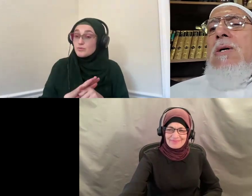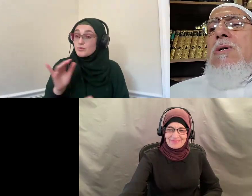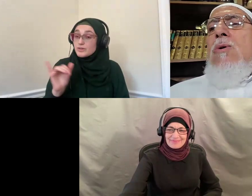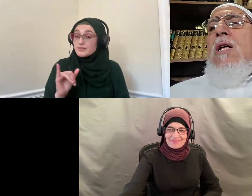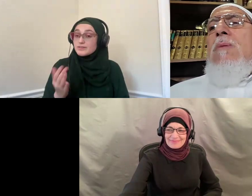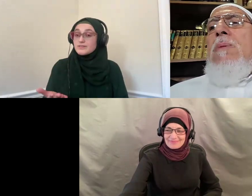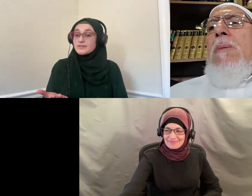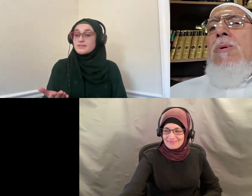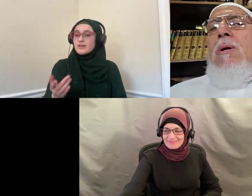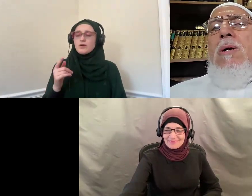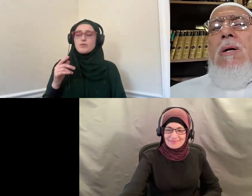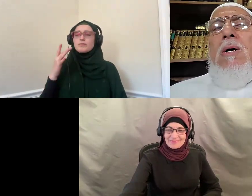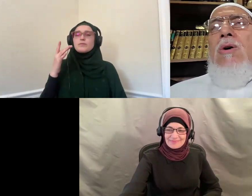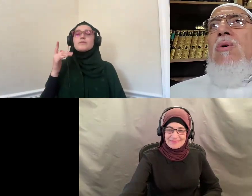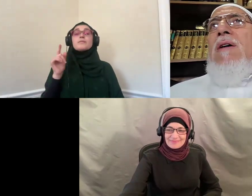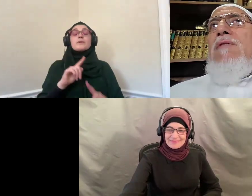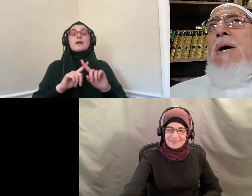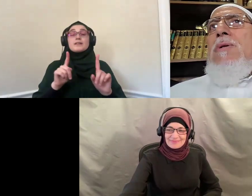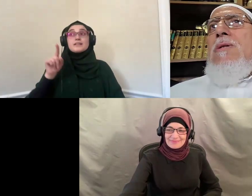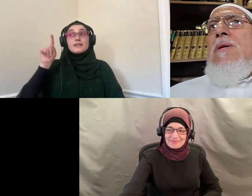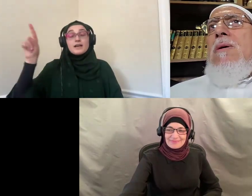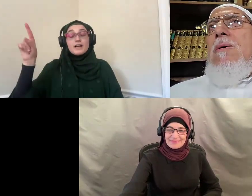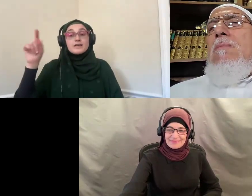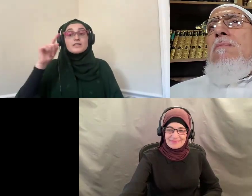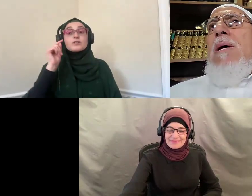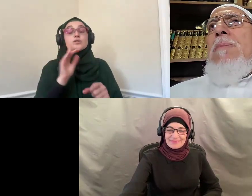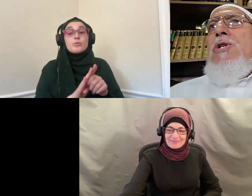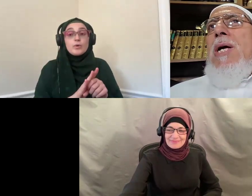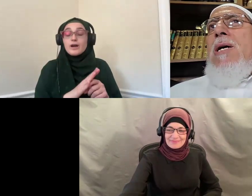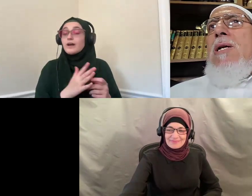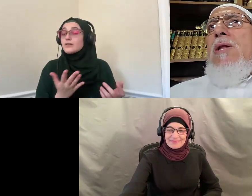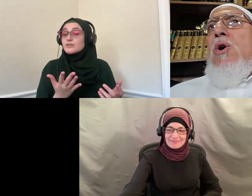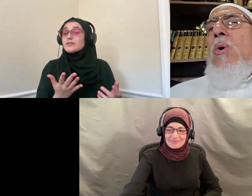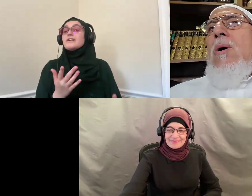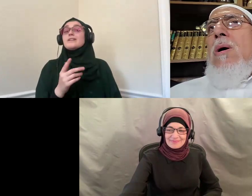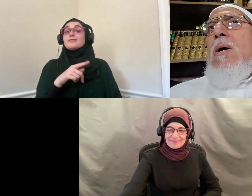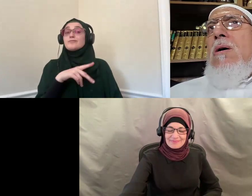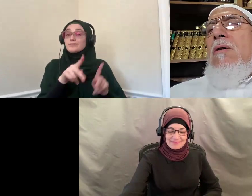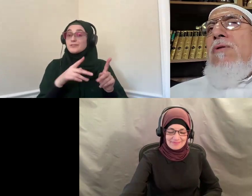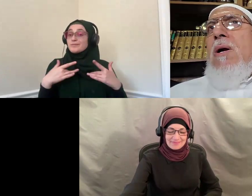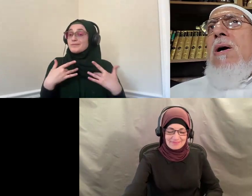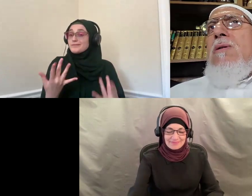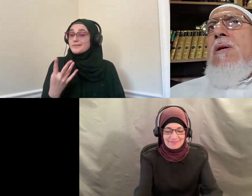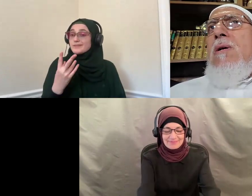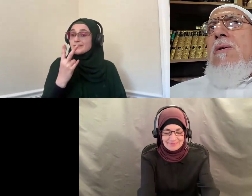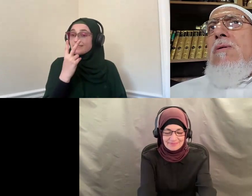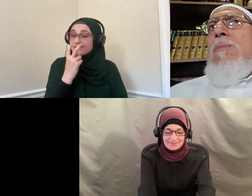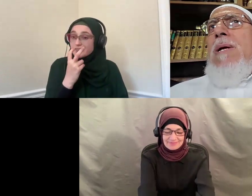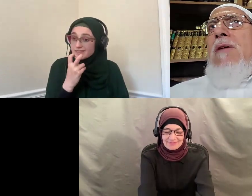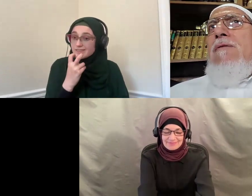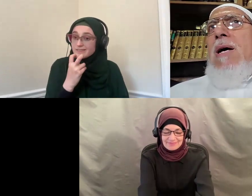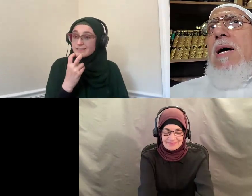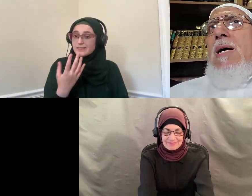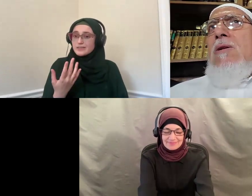swears so that people who have doubts may be shaken at the core of their heart